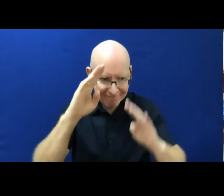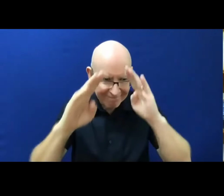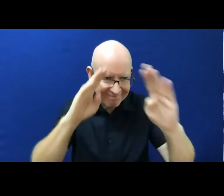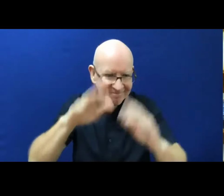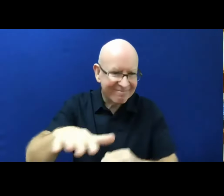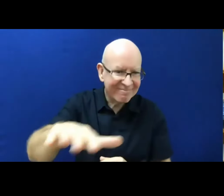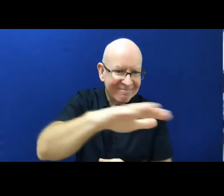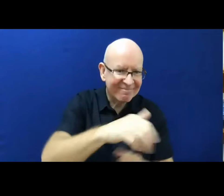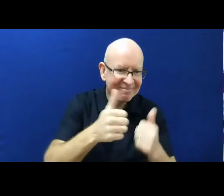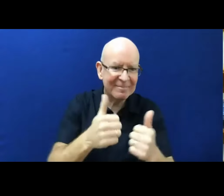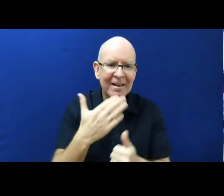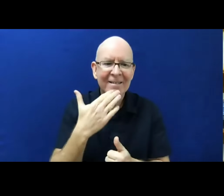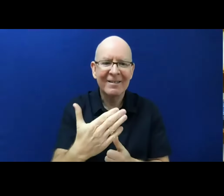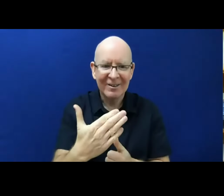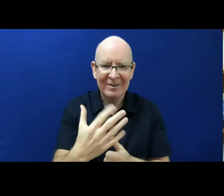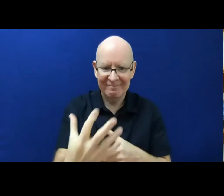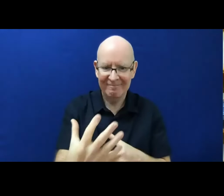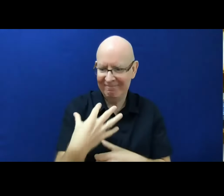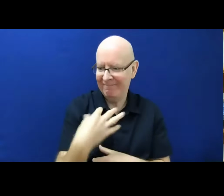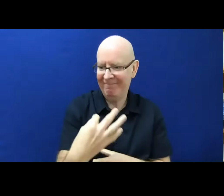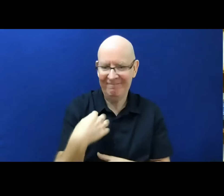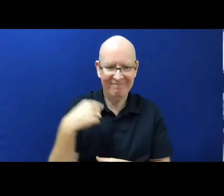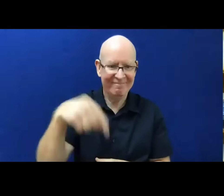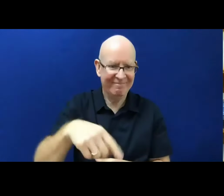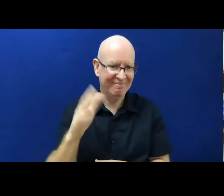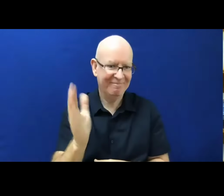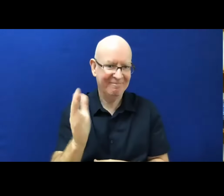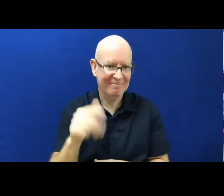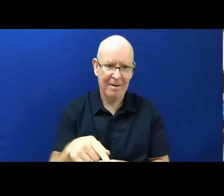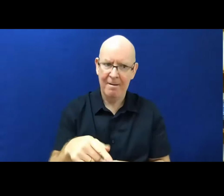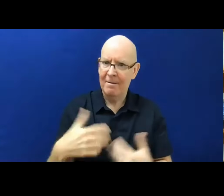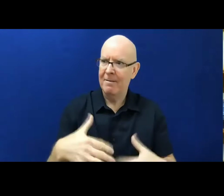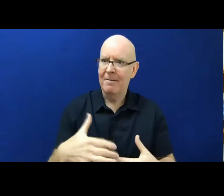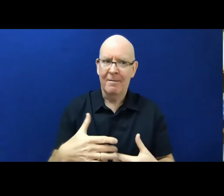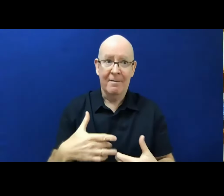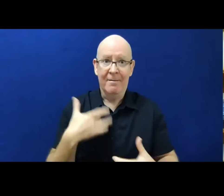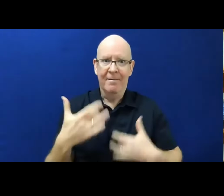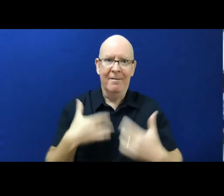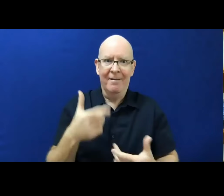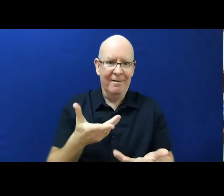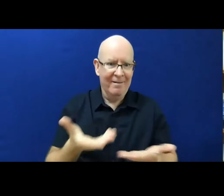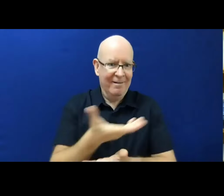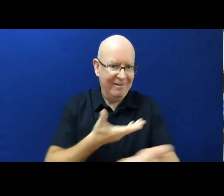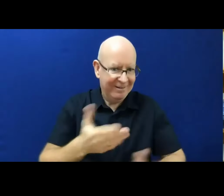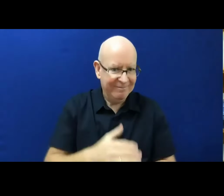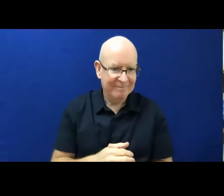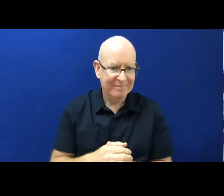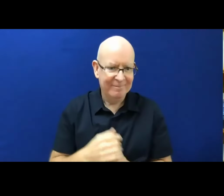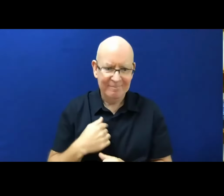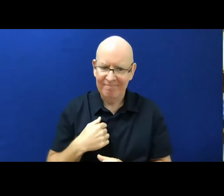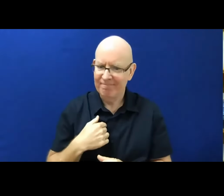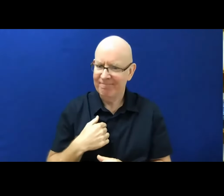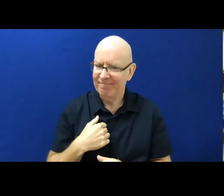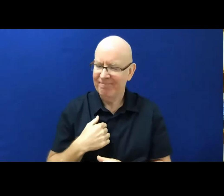exciting conference. I wish we had the opportunity to not only meet virtually,